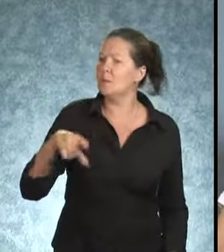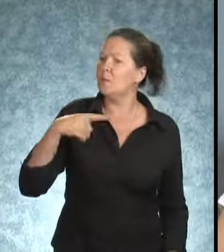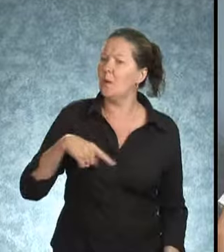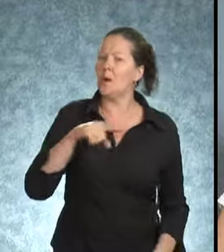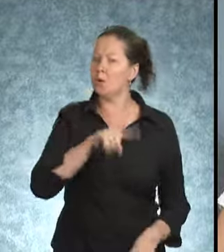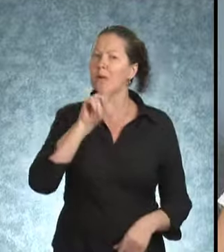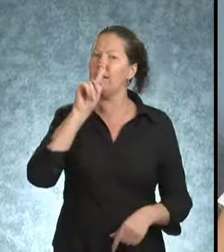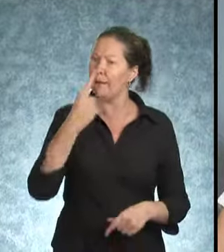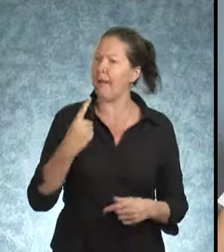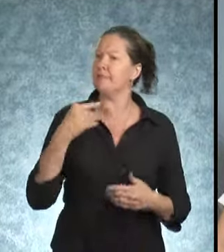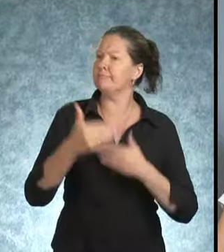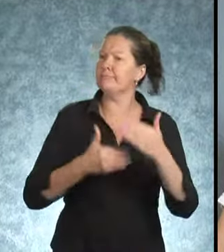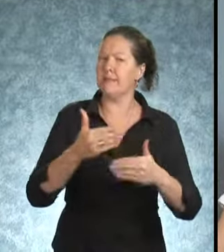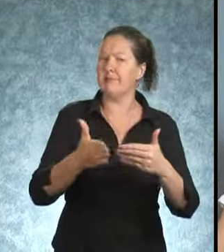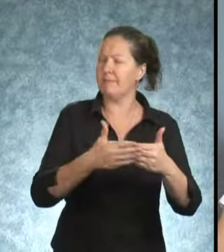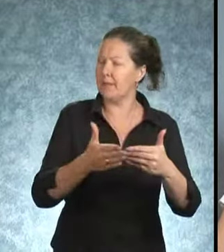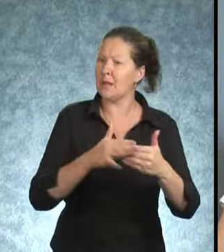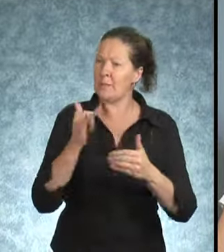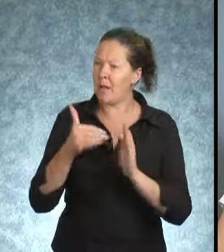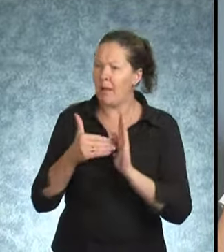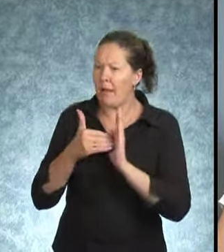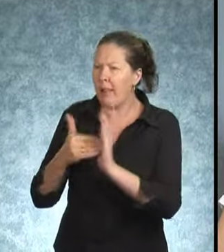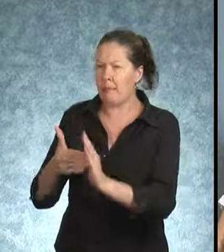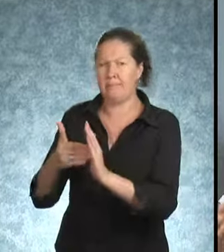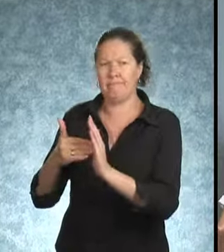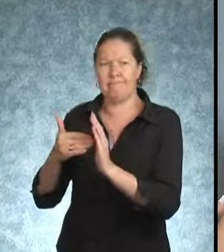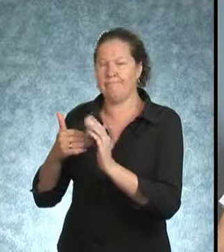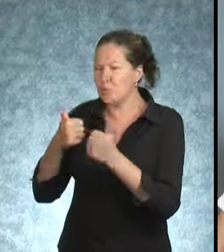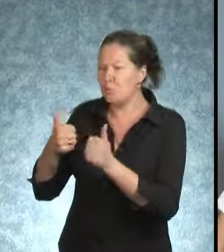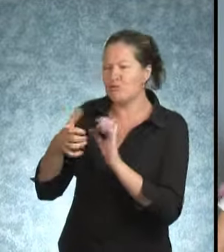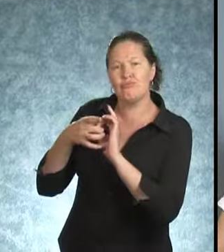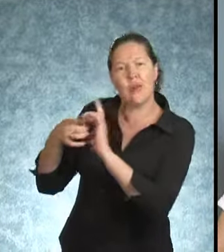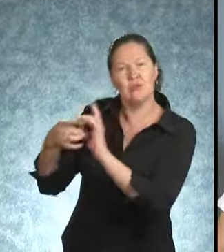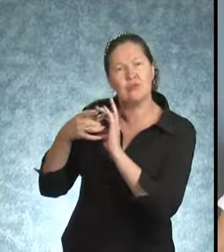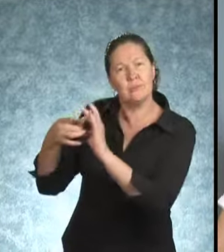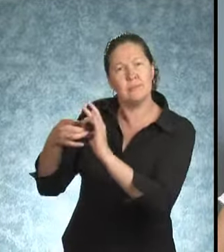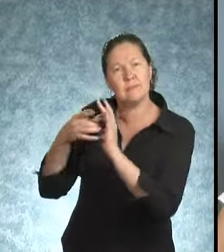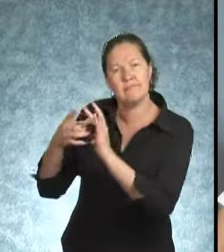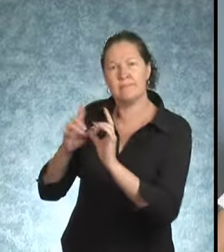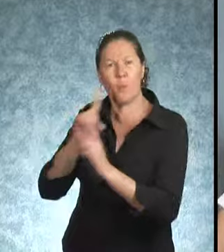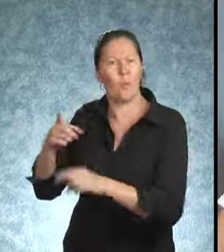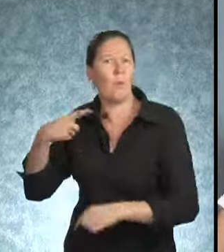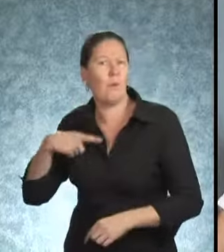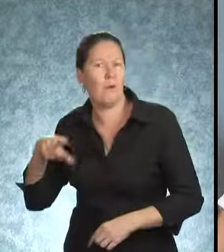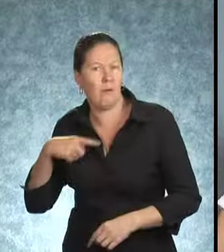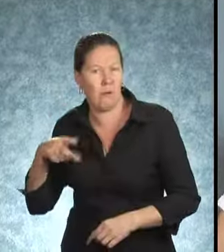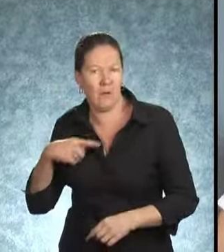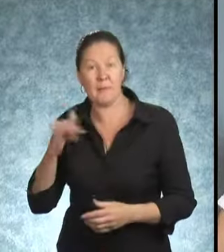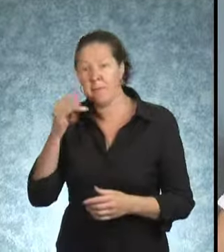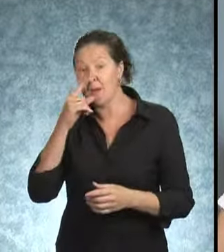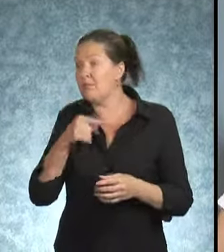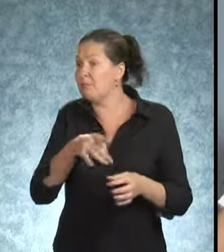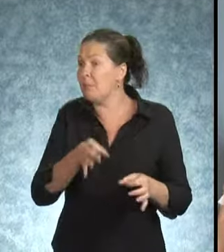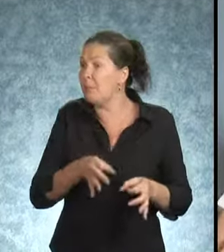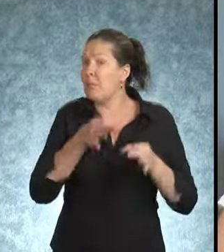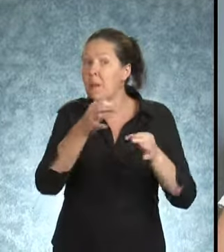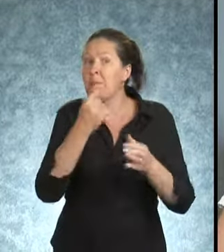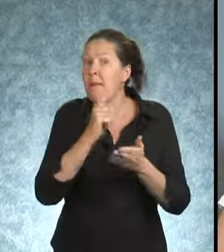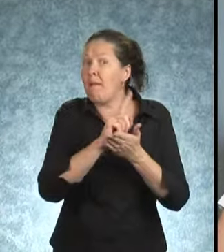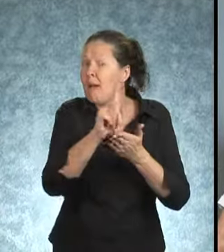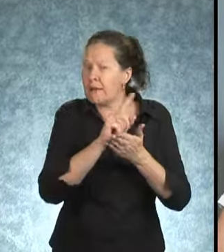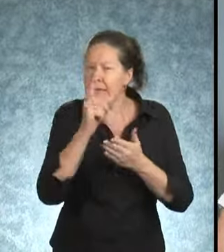from moving on further. And that could actually help you with your relationship with your neighbour. So maybe you could postpone it for a little while. You can come